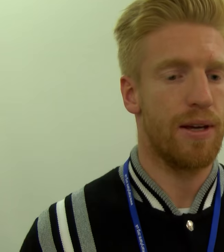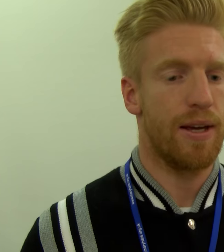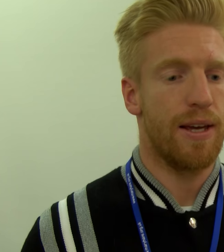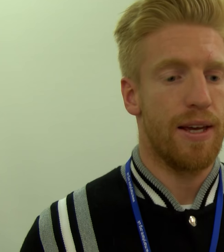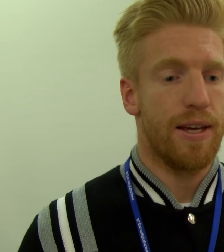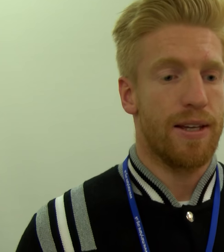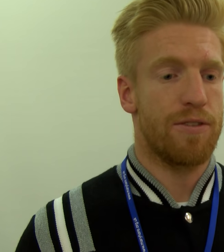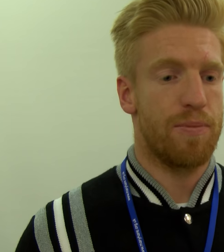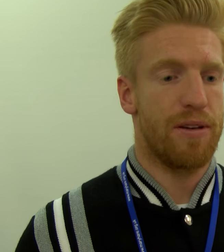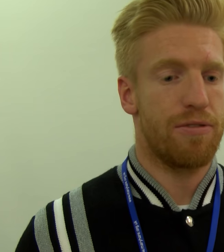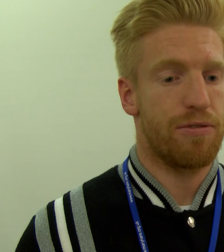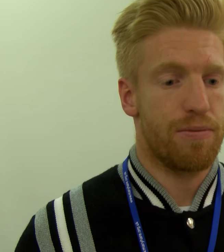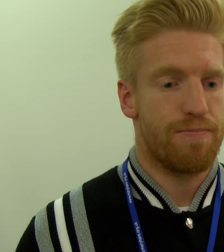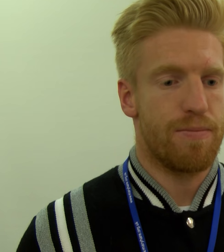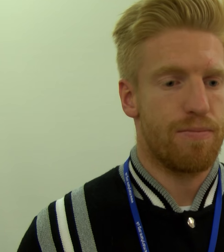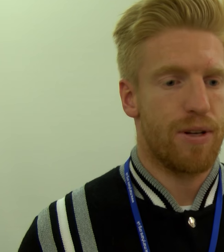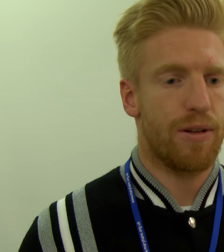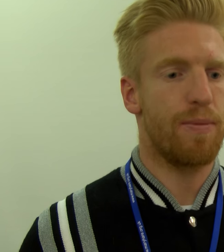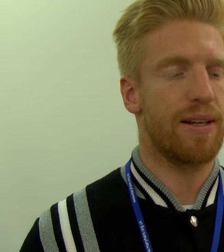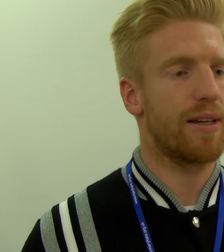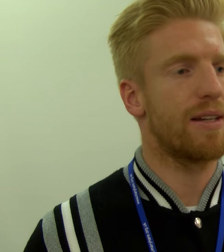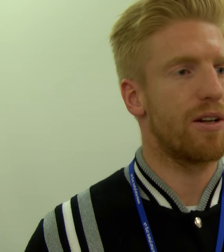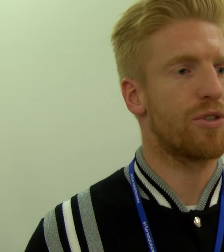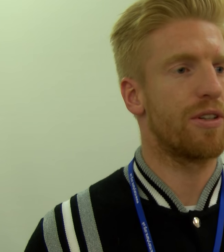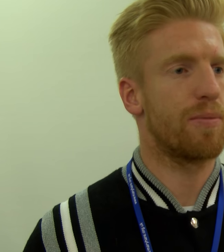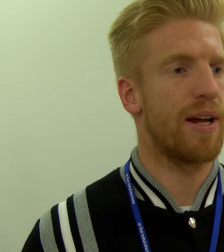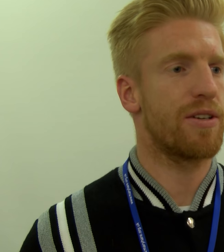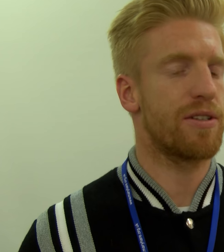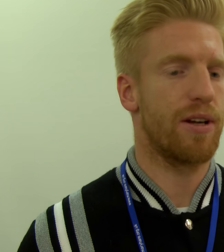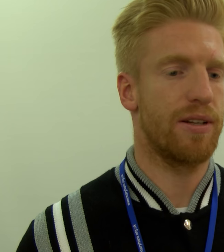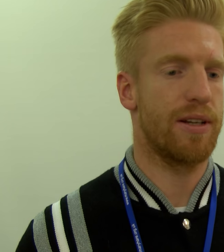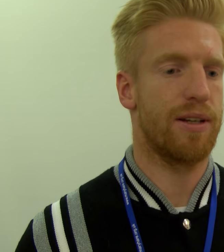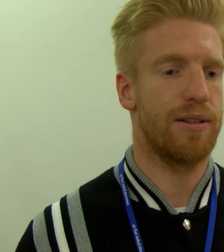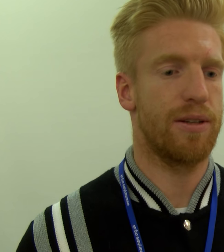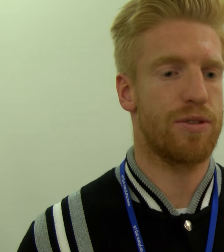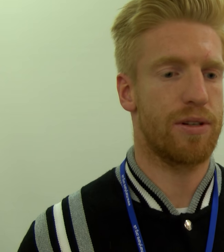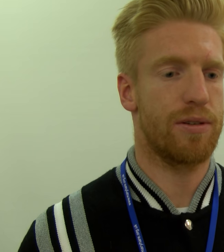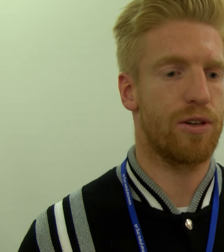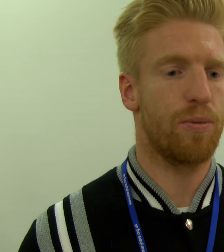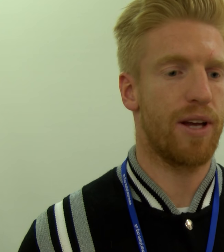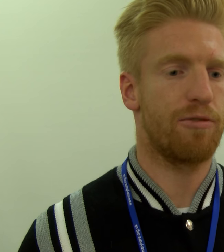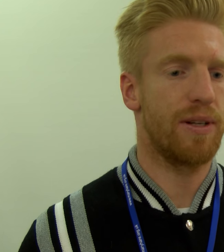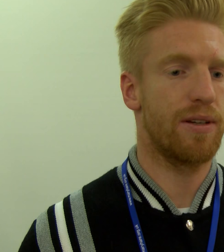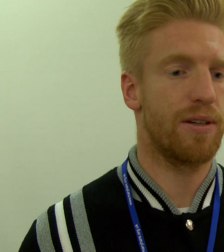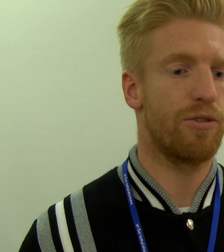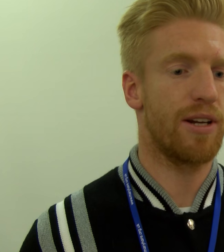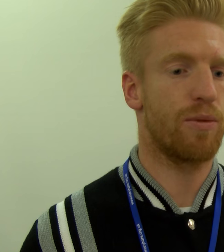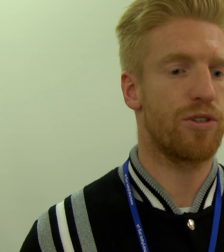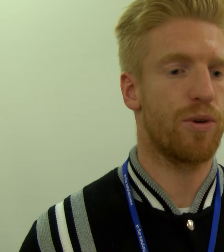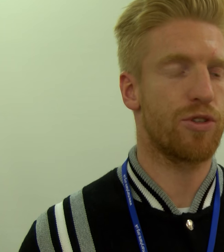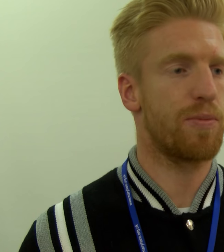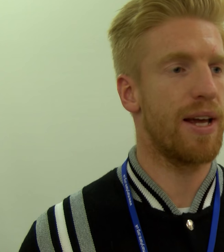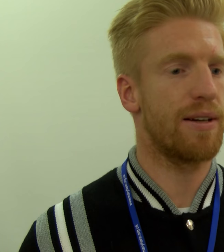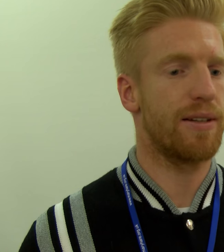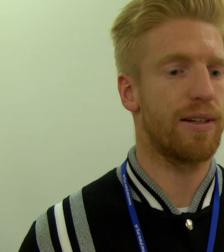it gives a bit of making the kids closer to the players. think there's a couple that have been to Reading